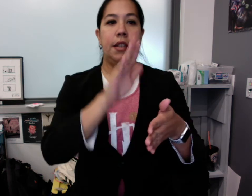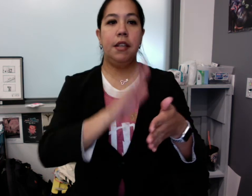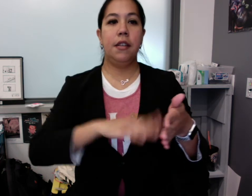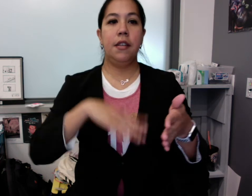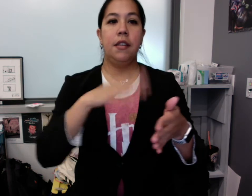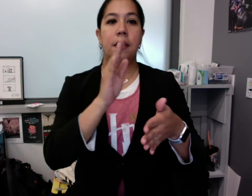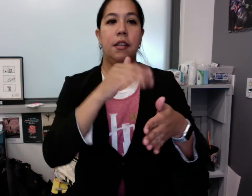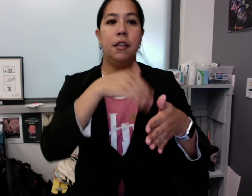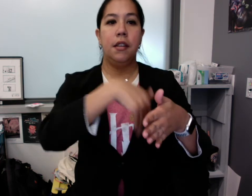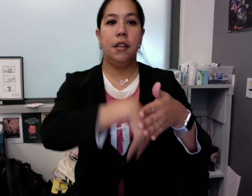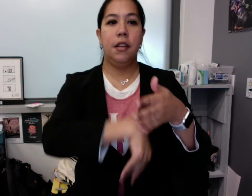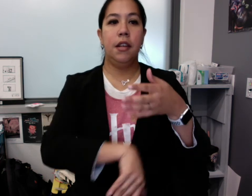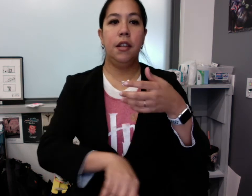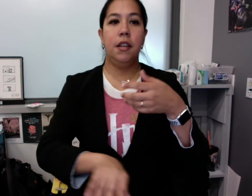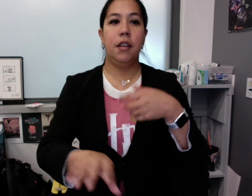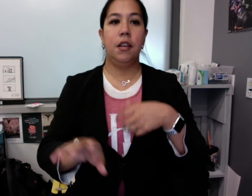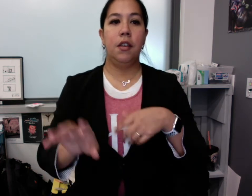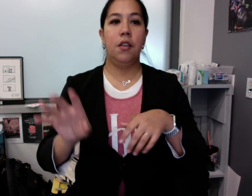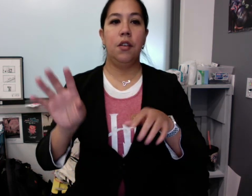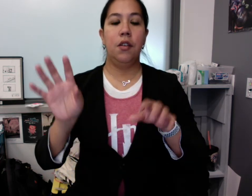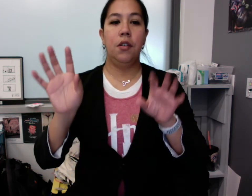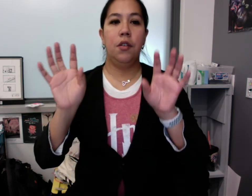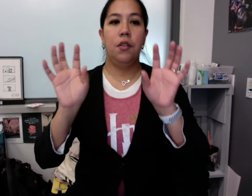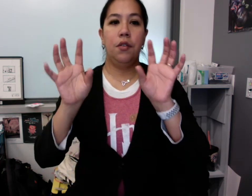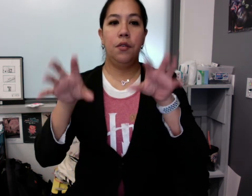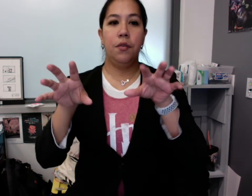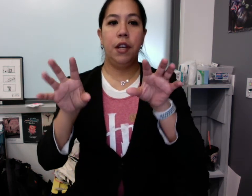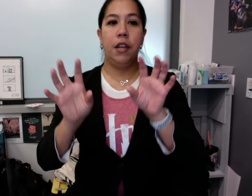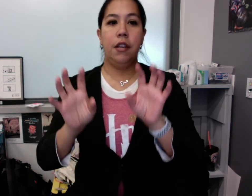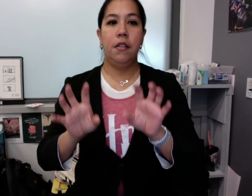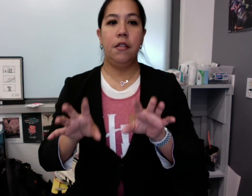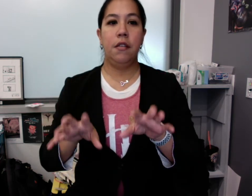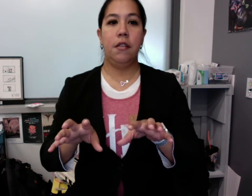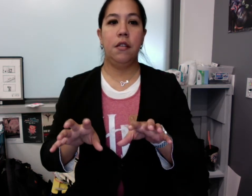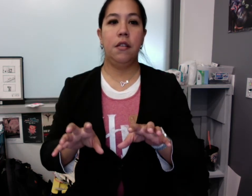Painting in the rain.